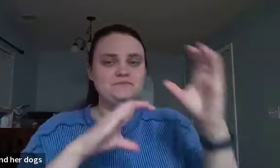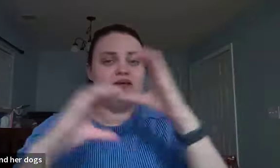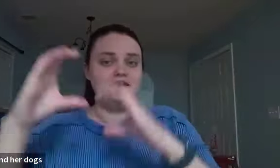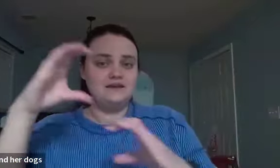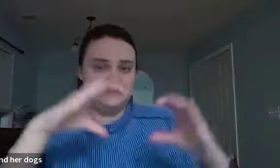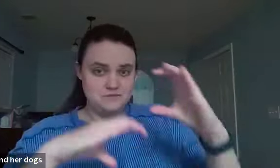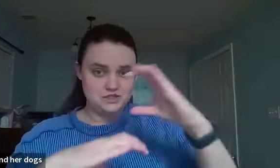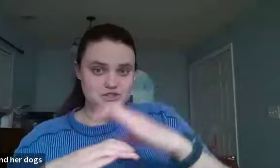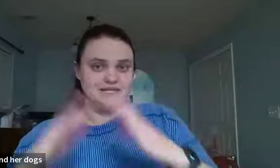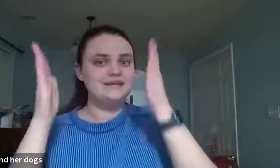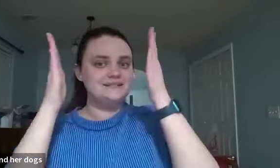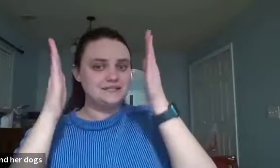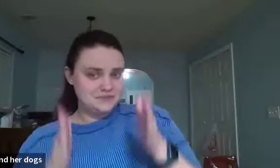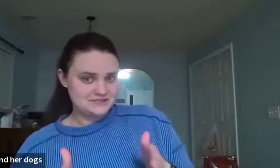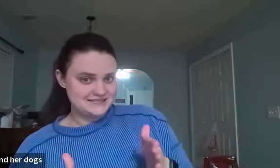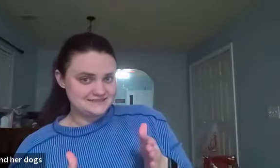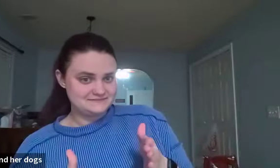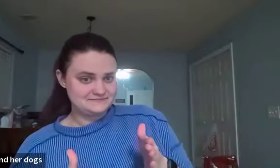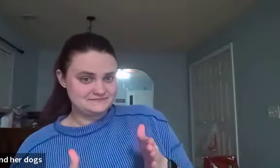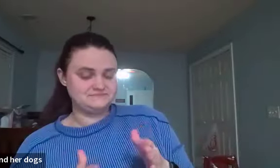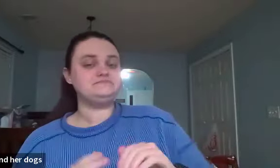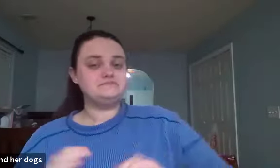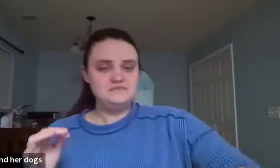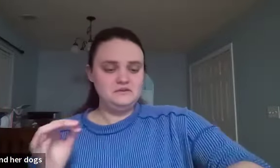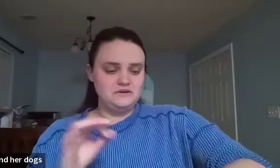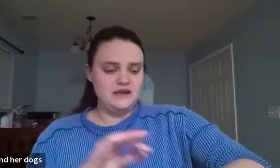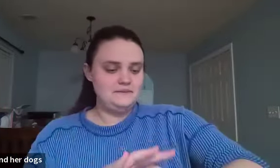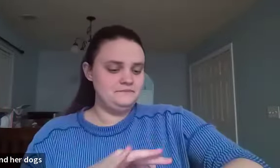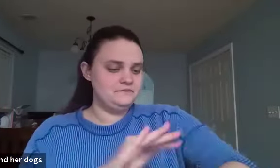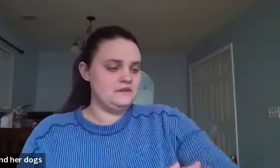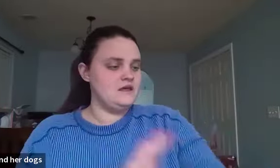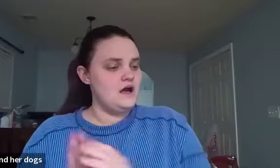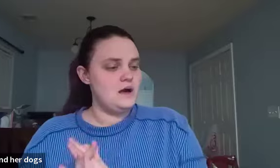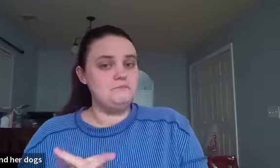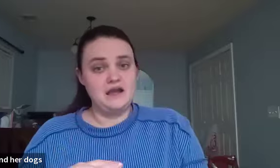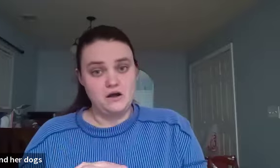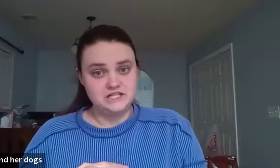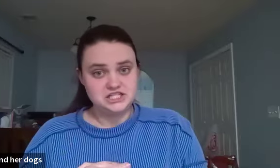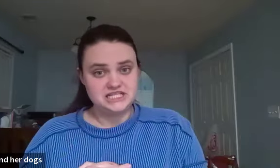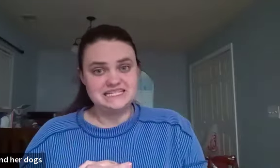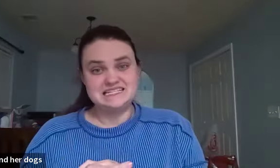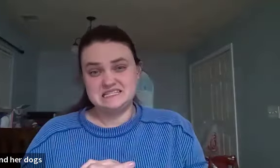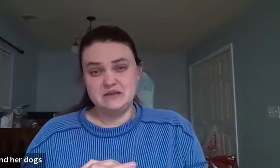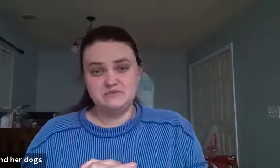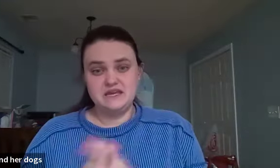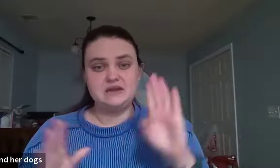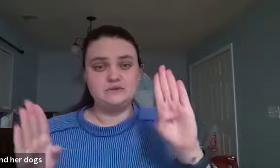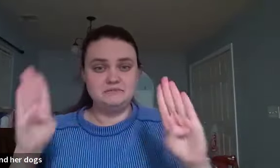So chemistry person. Okay. Biology is the same thing with the